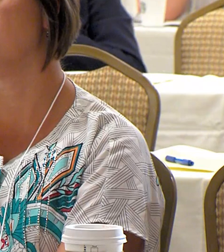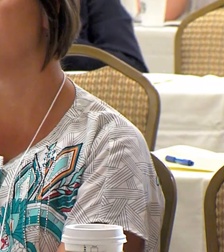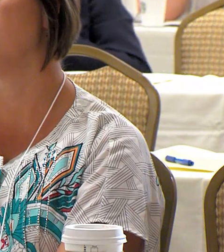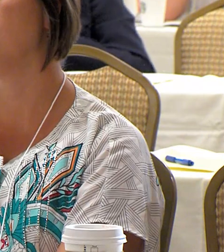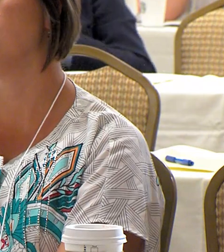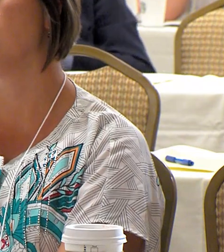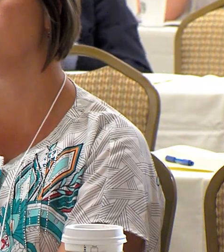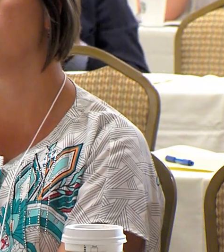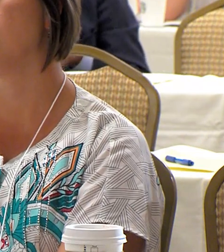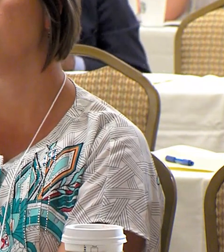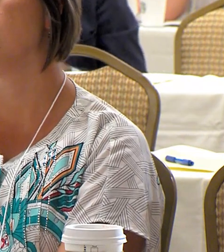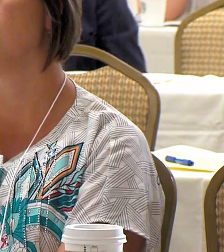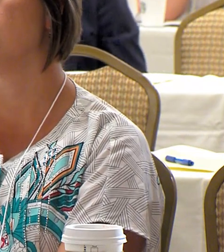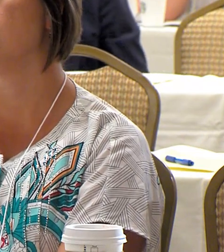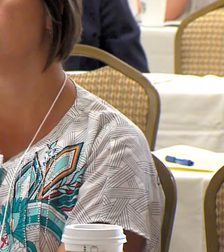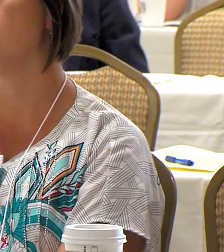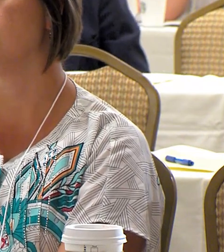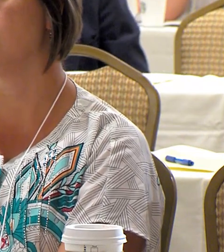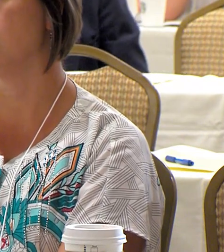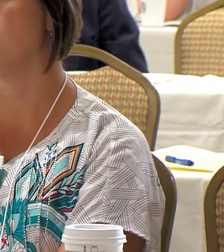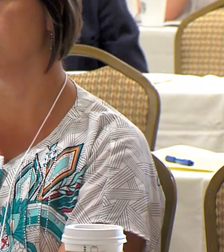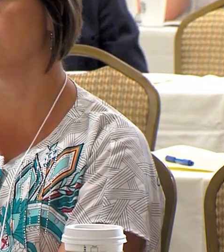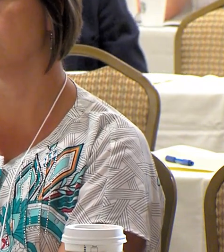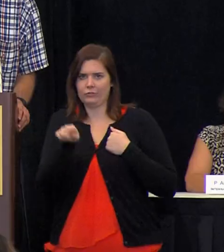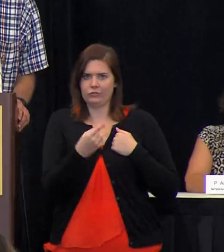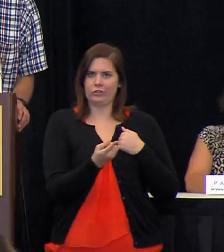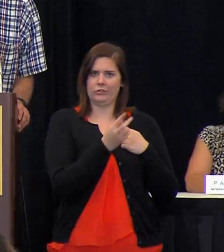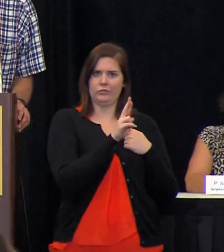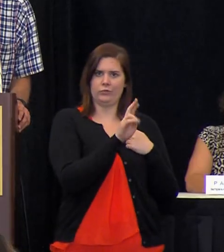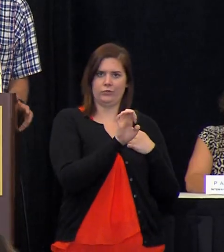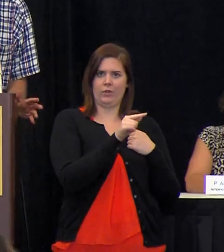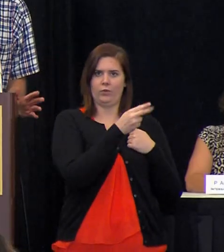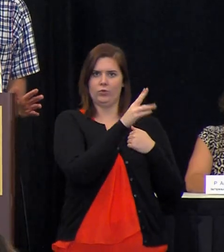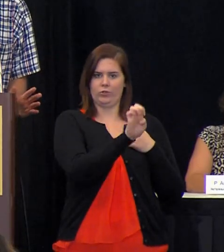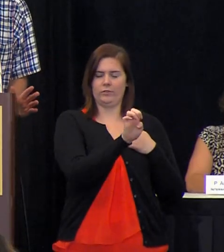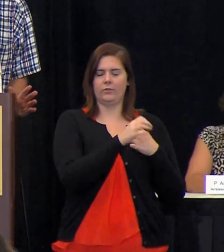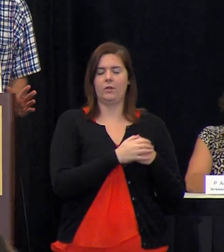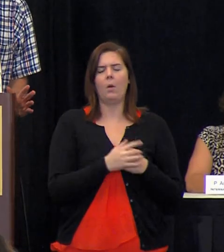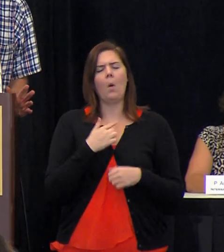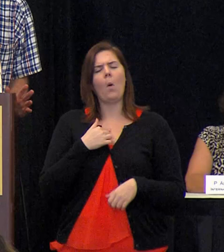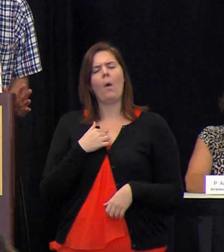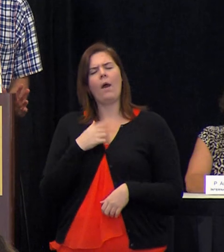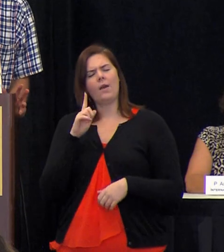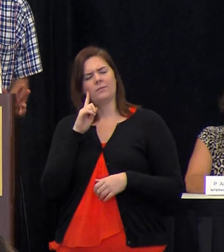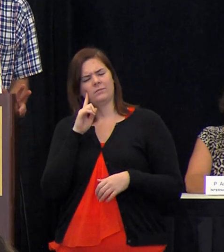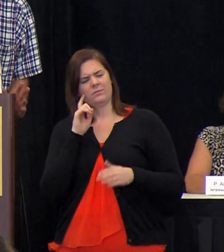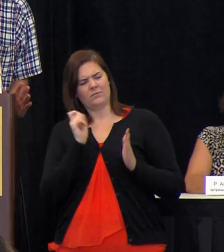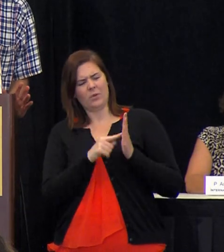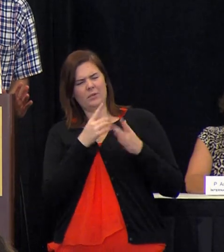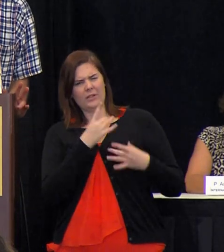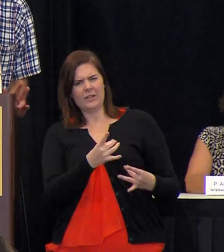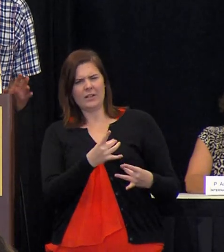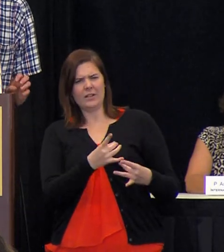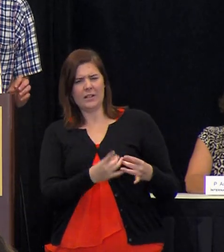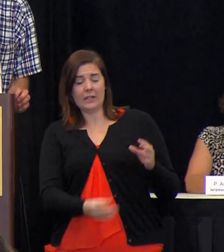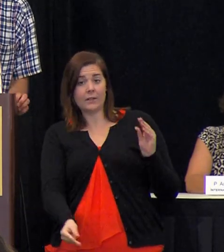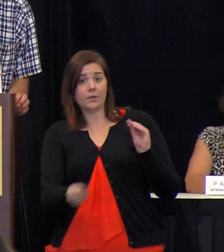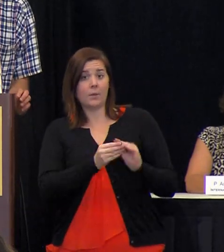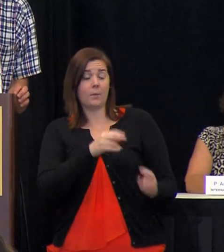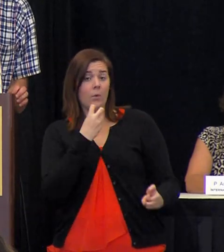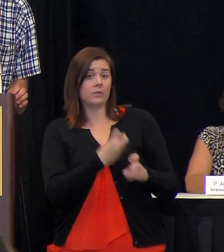tenant not just because our clients are refugees one interesting thing i noticed though is that some of the more difficult